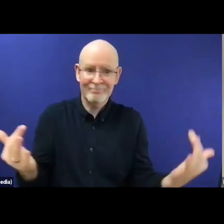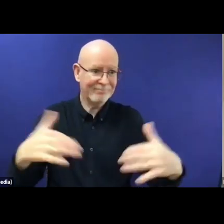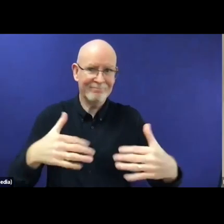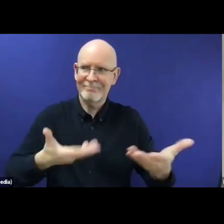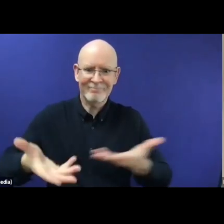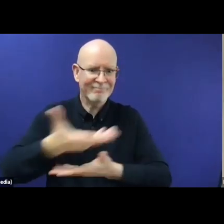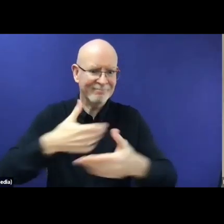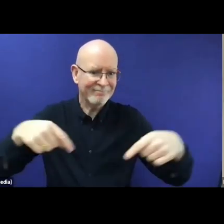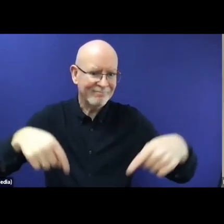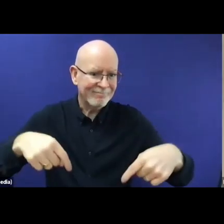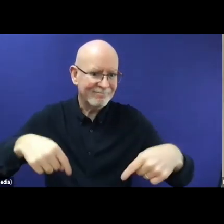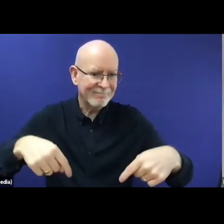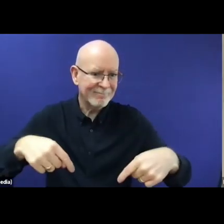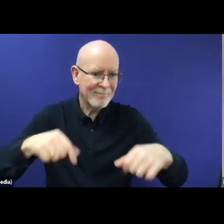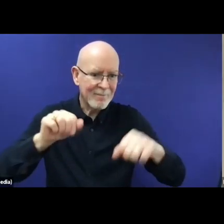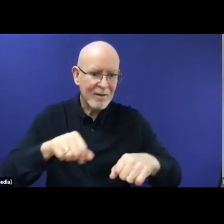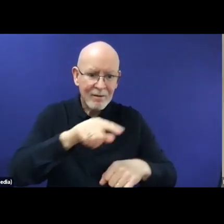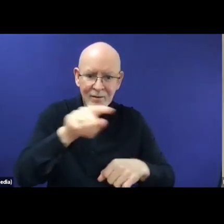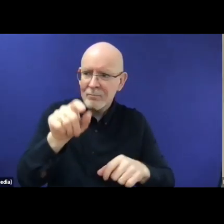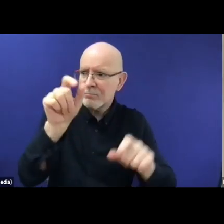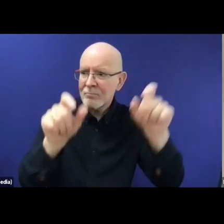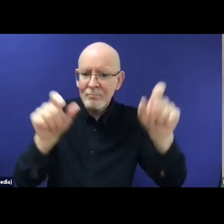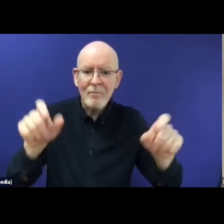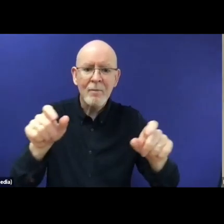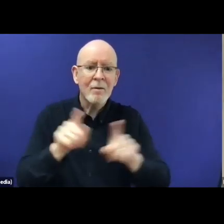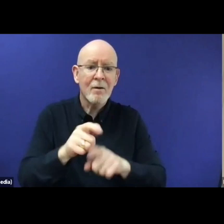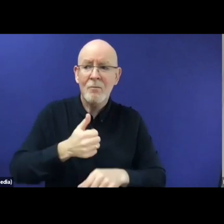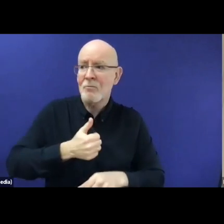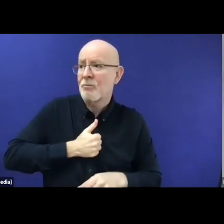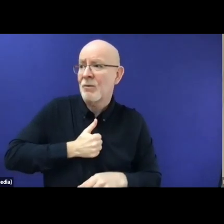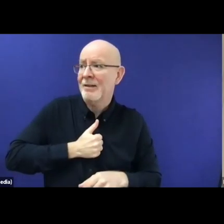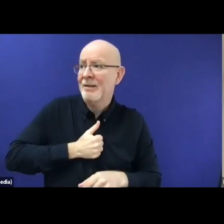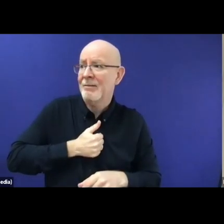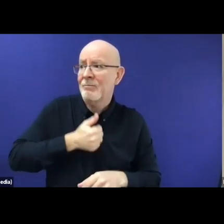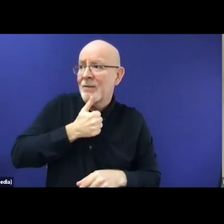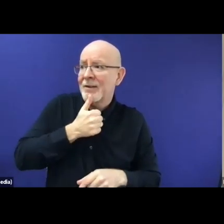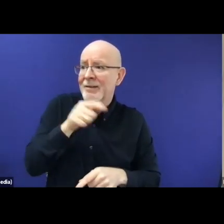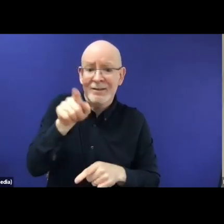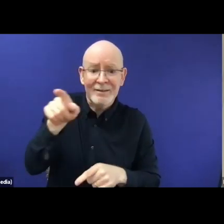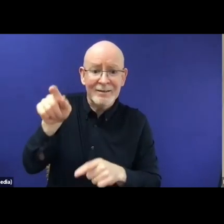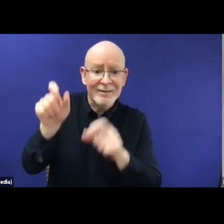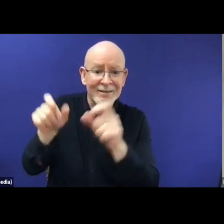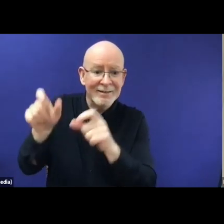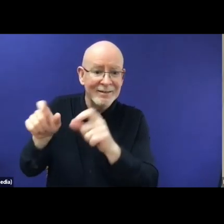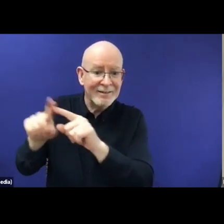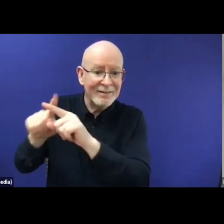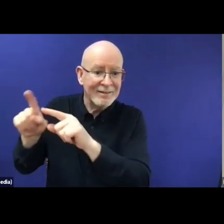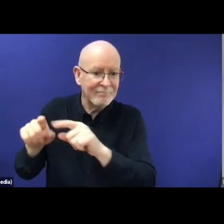host communities, and that actively establishes a basis for solutions.